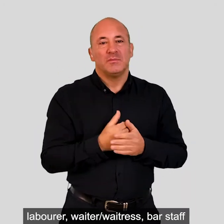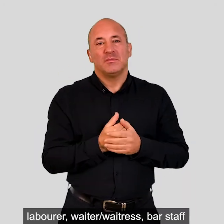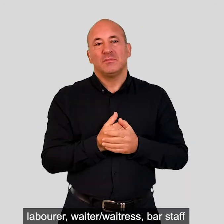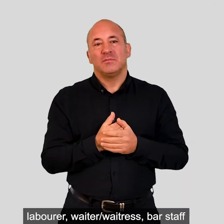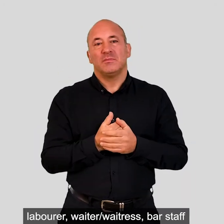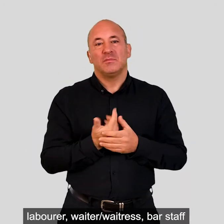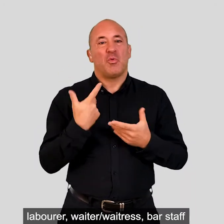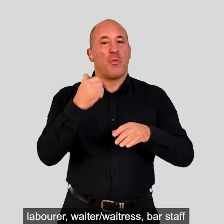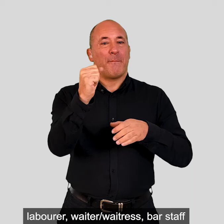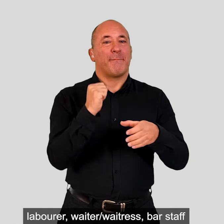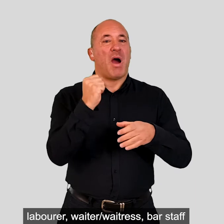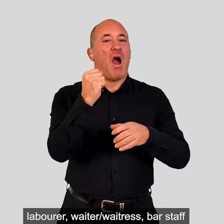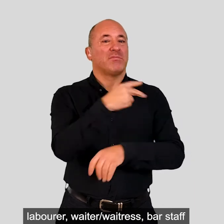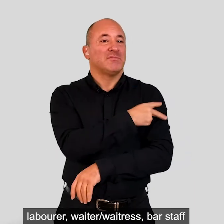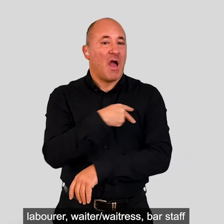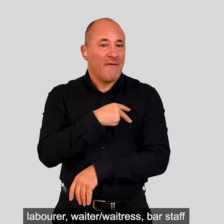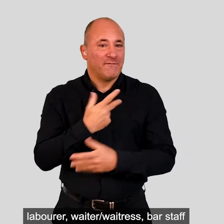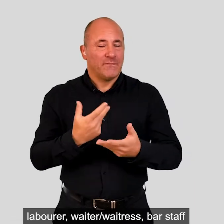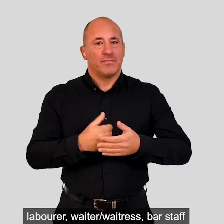waitress, bar staff.